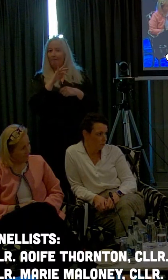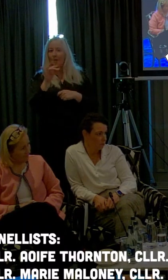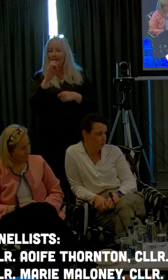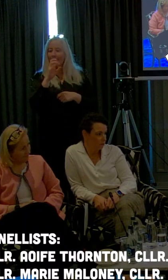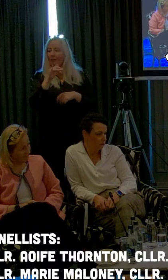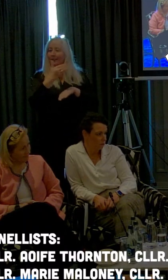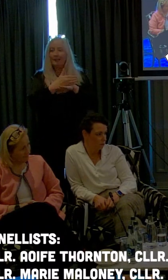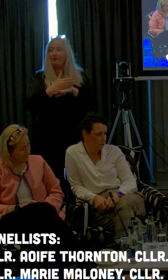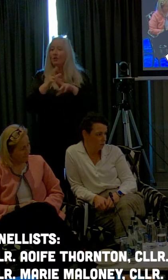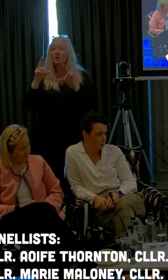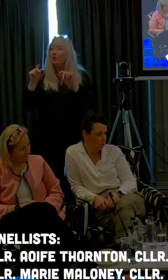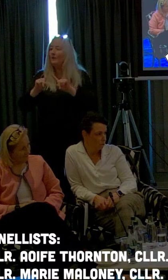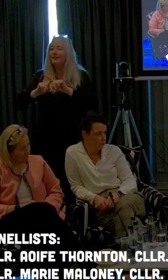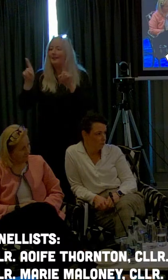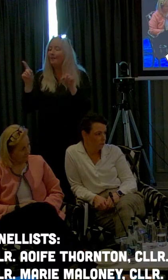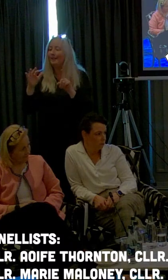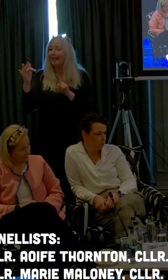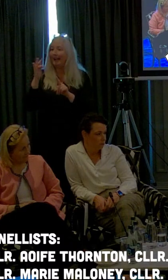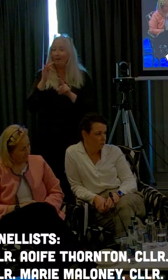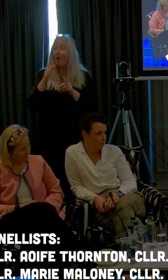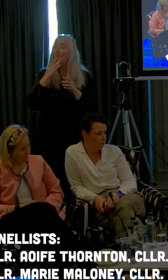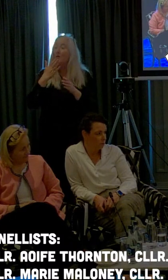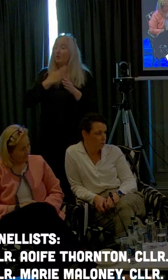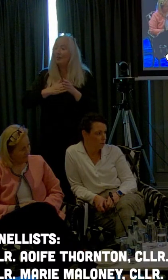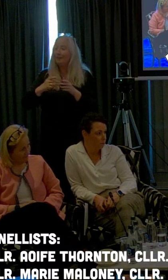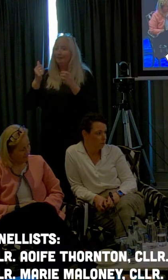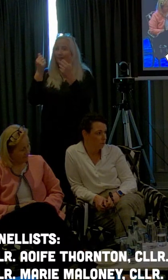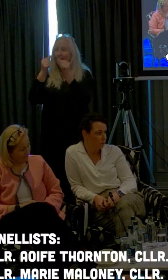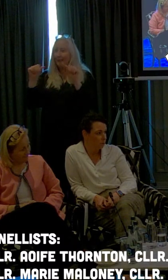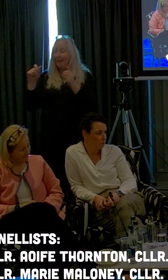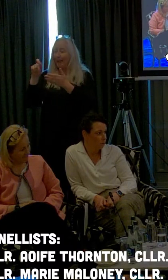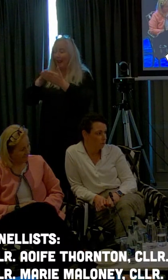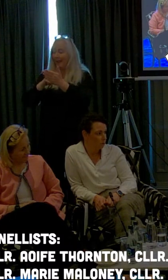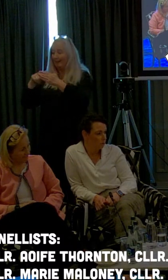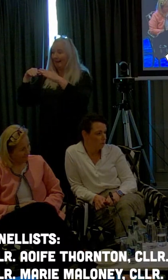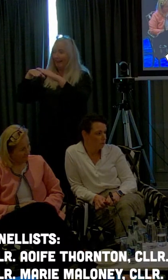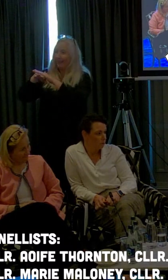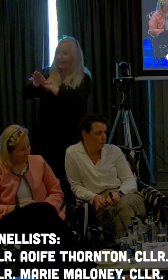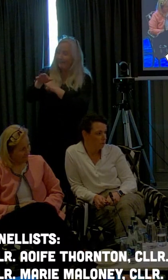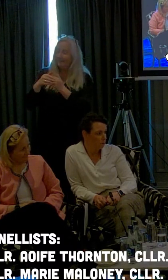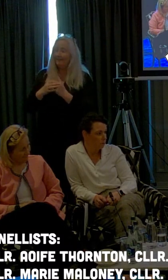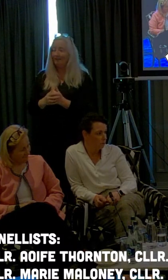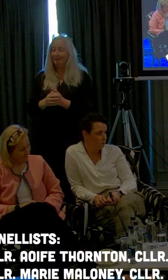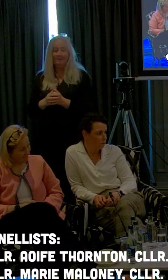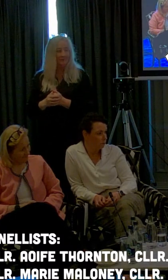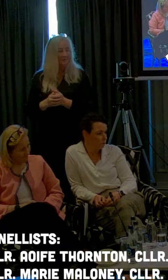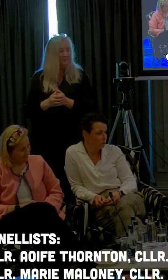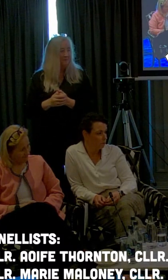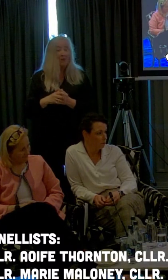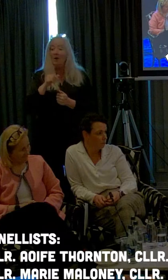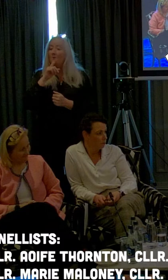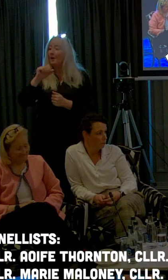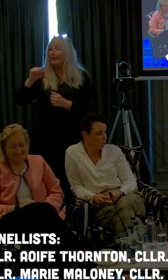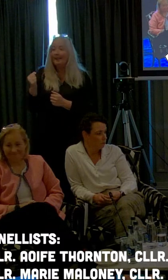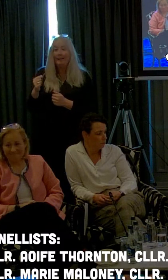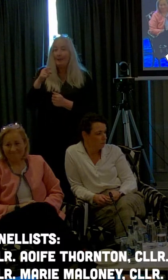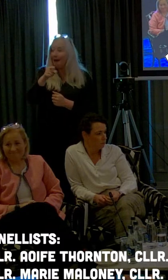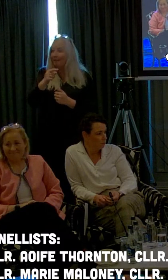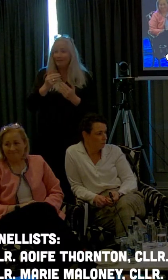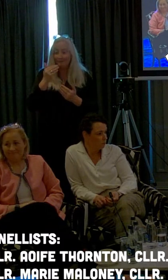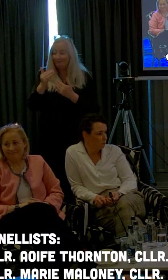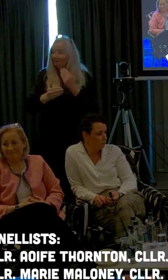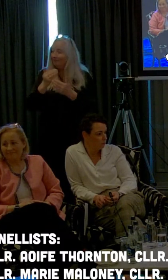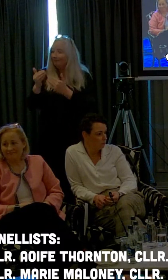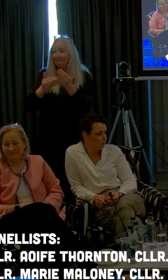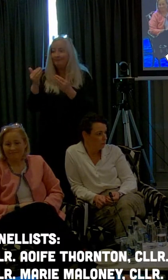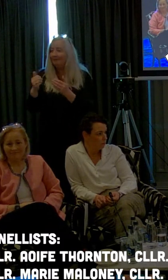is no difference when you're in there. It's getting in there that is the difficult thing. But look, I just say to you, keep at it, ladies, and